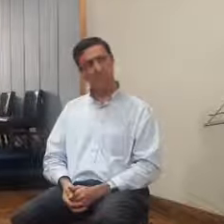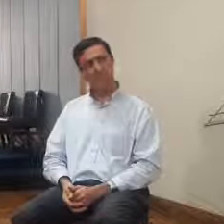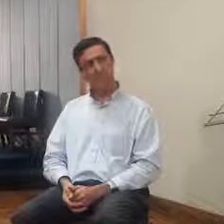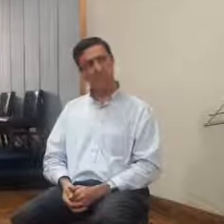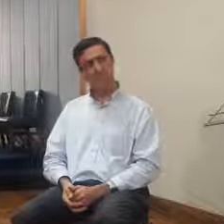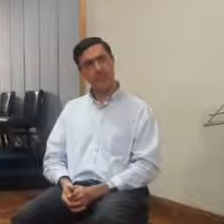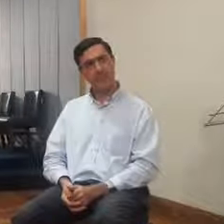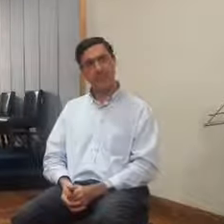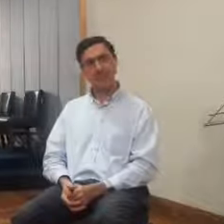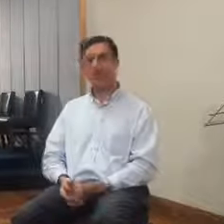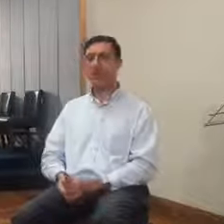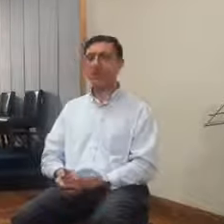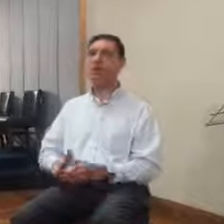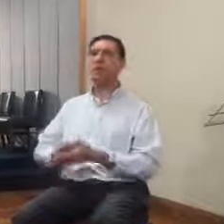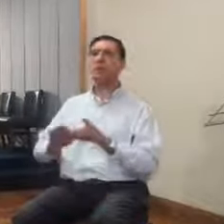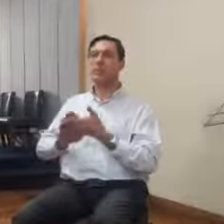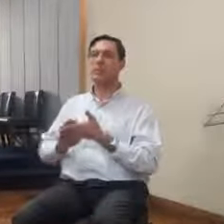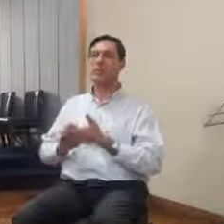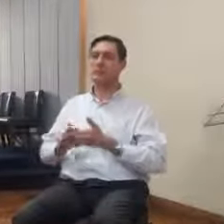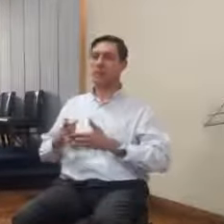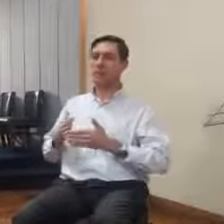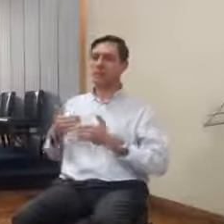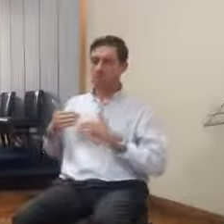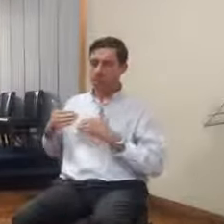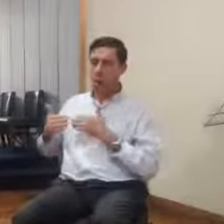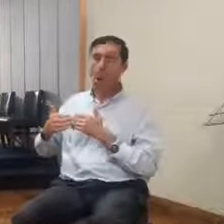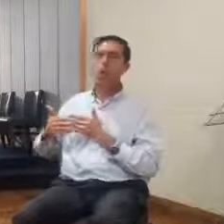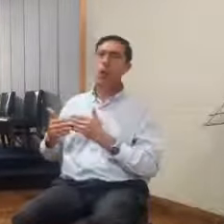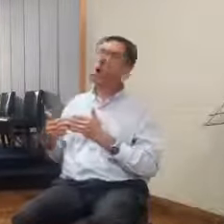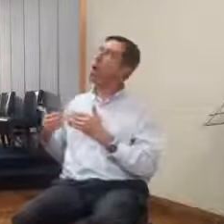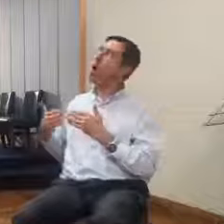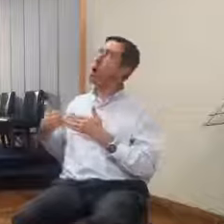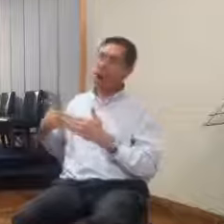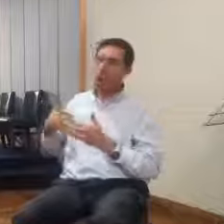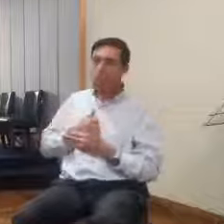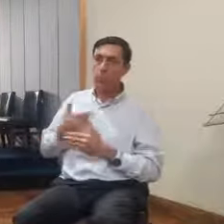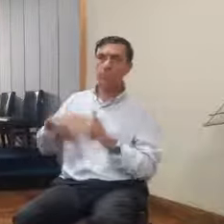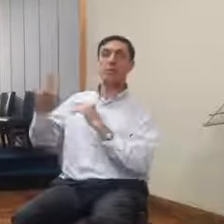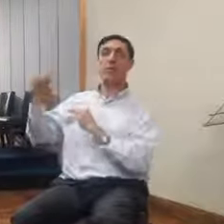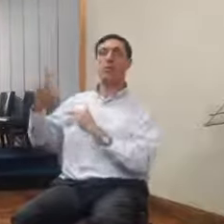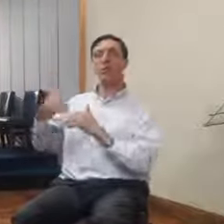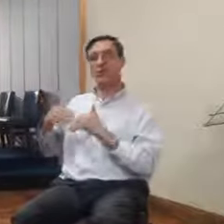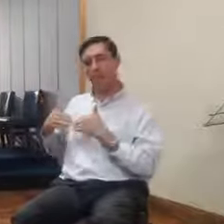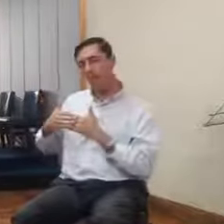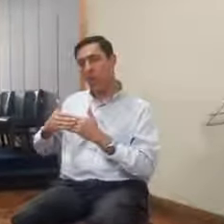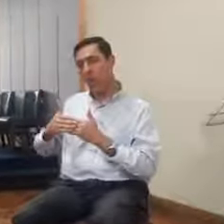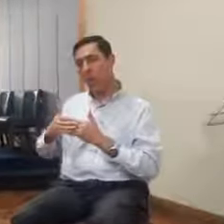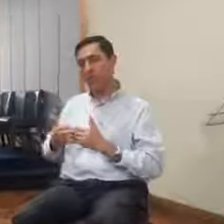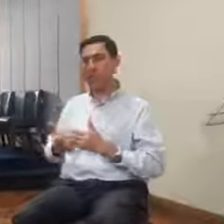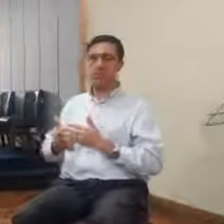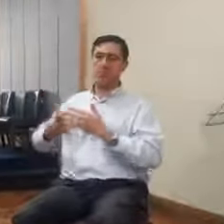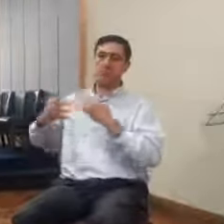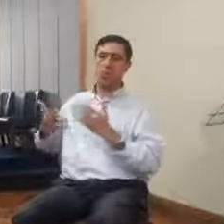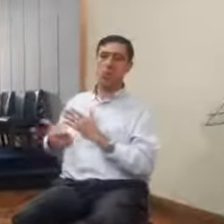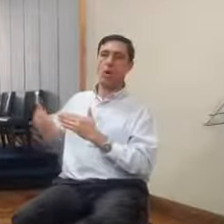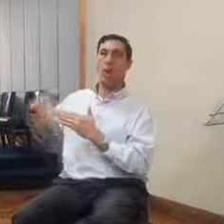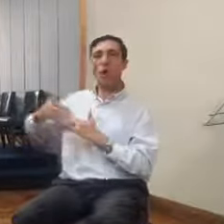aspects of our Christian lives, that awe and reverence for the Lord, and that hope in his